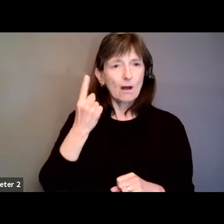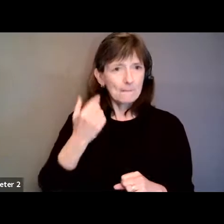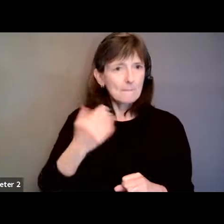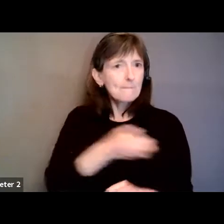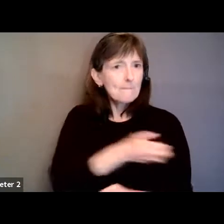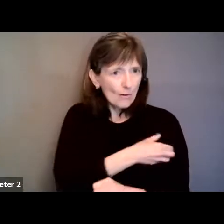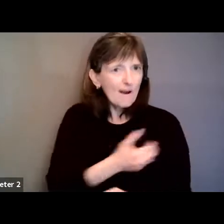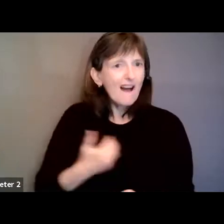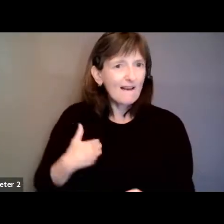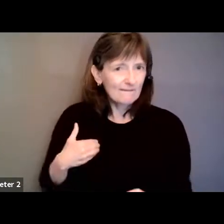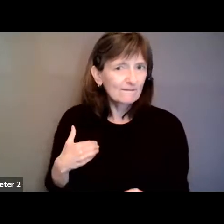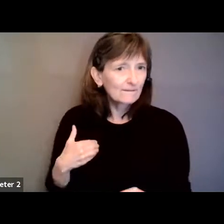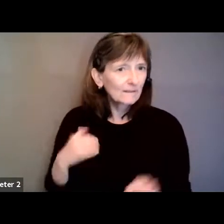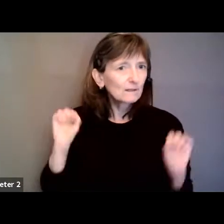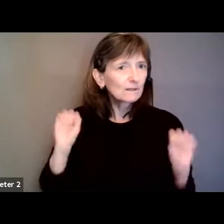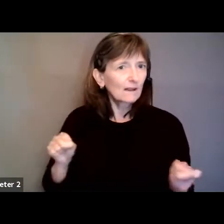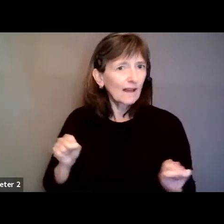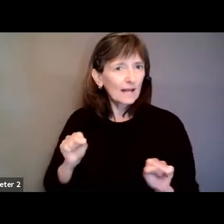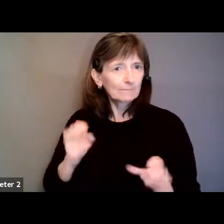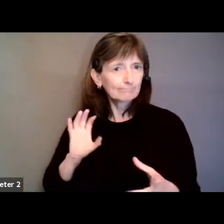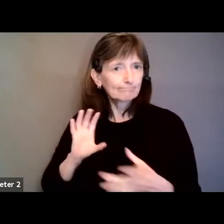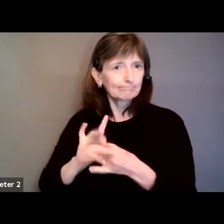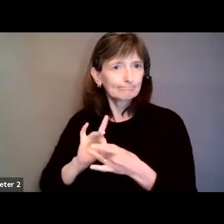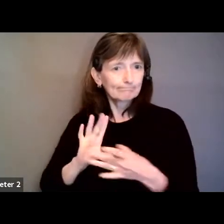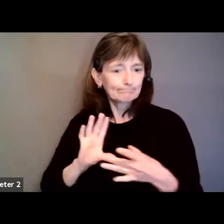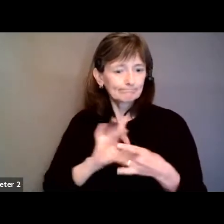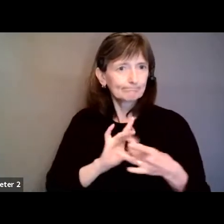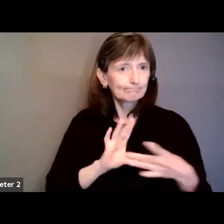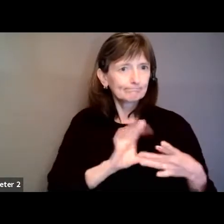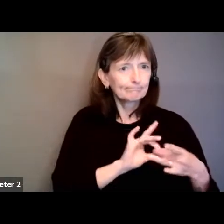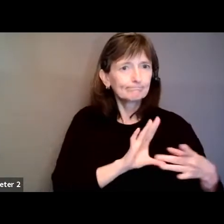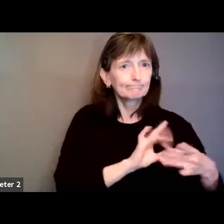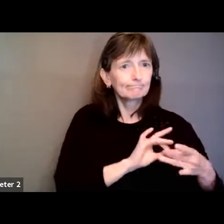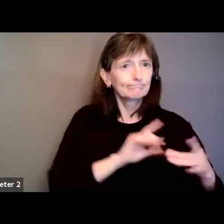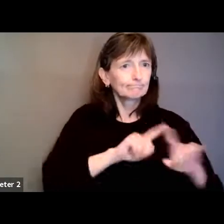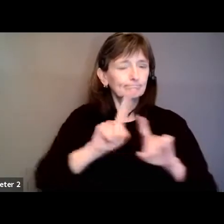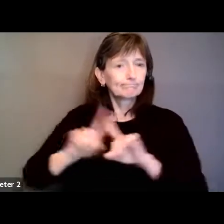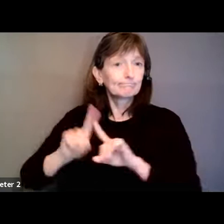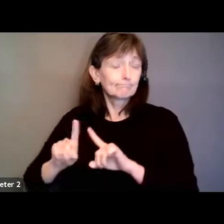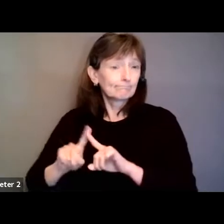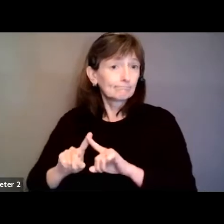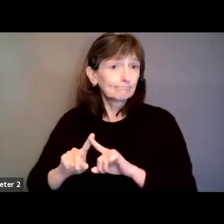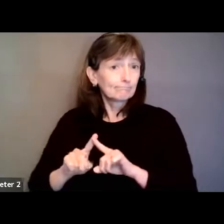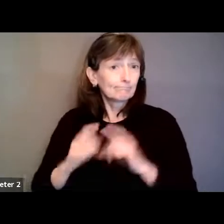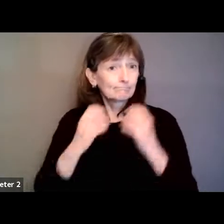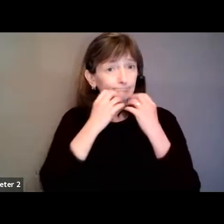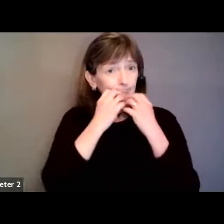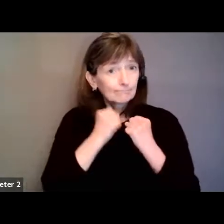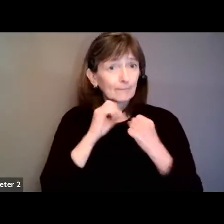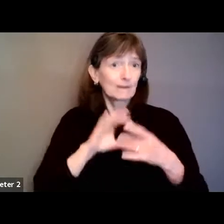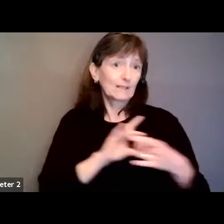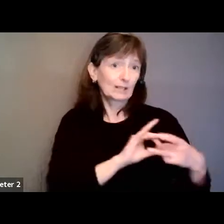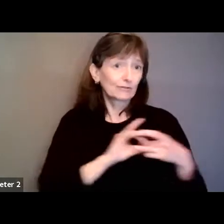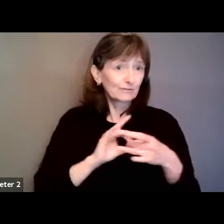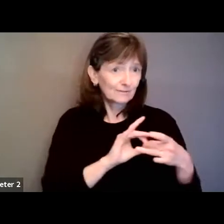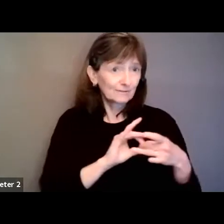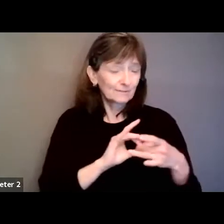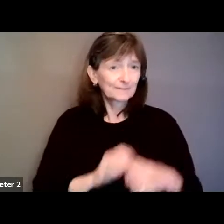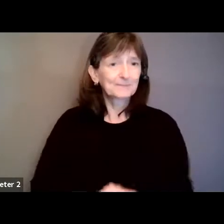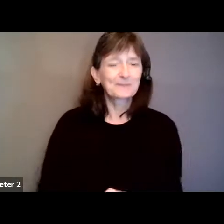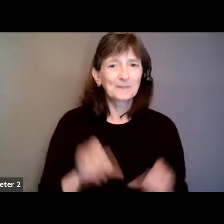people, and that those connections are vital, and it's what keeps us going. Okay, let's